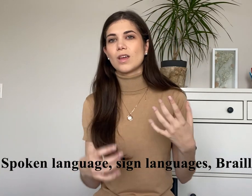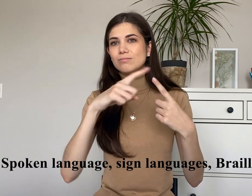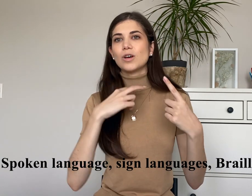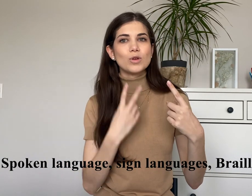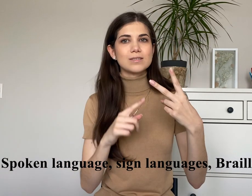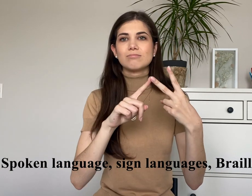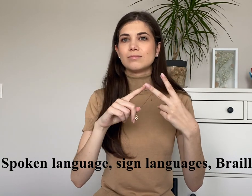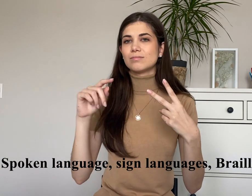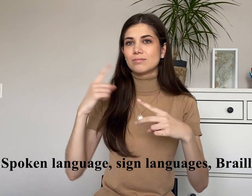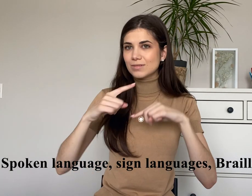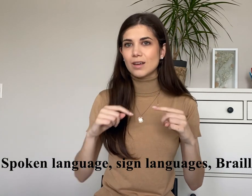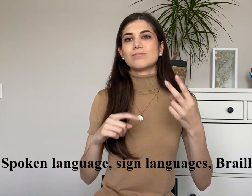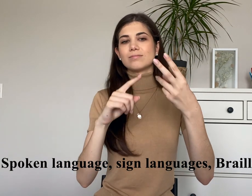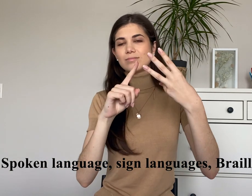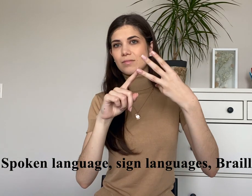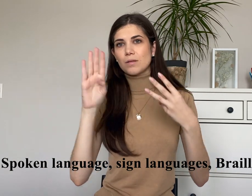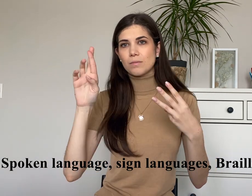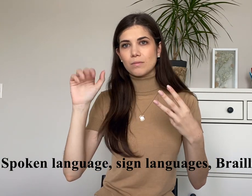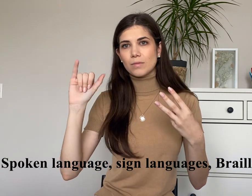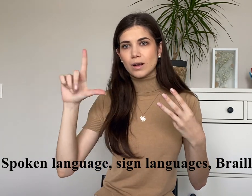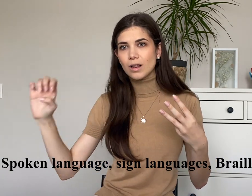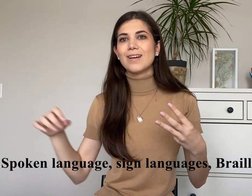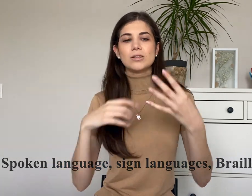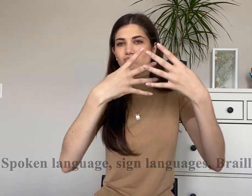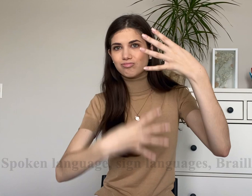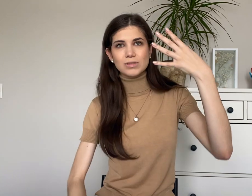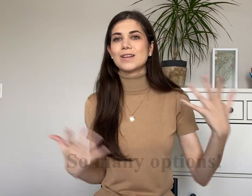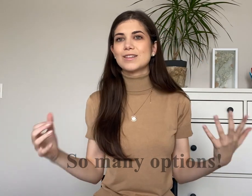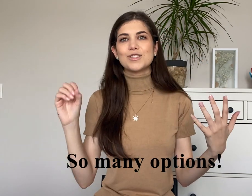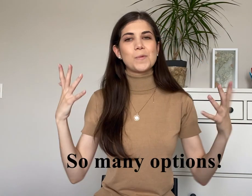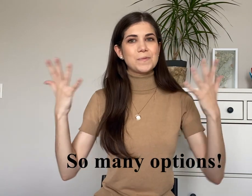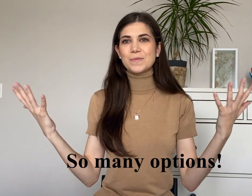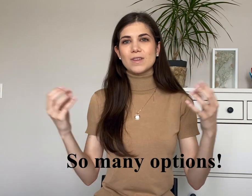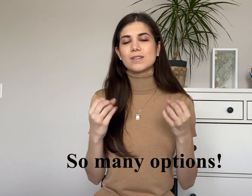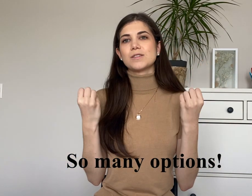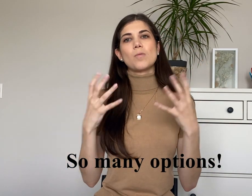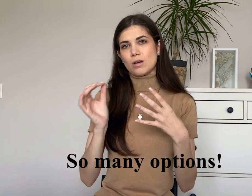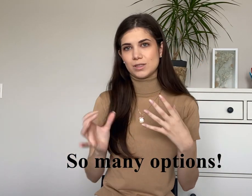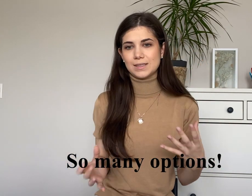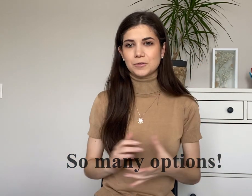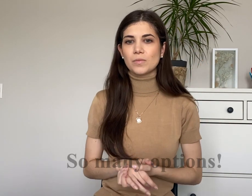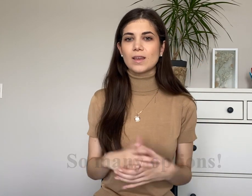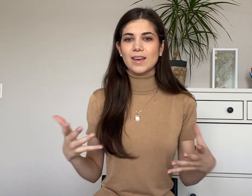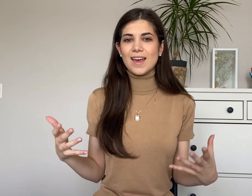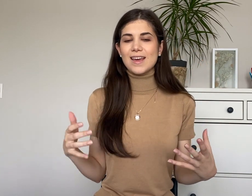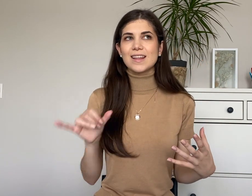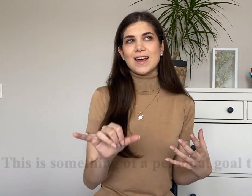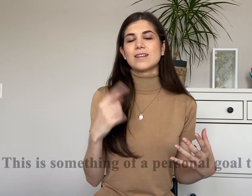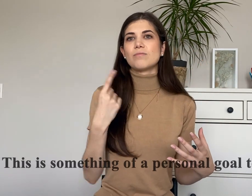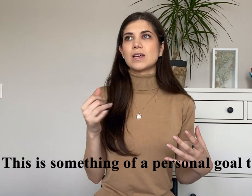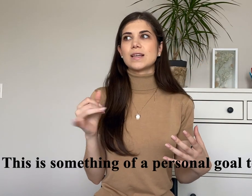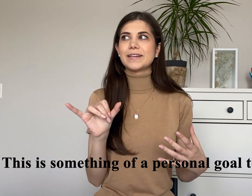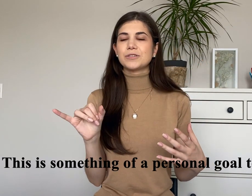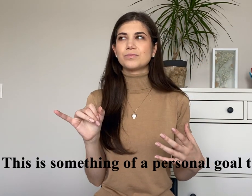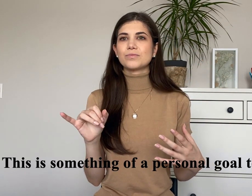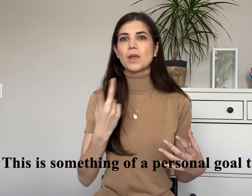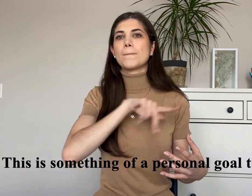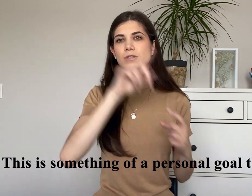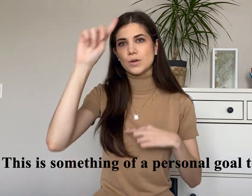language, sign languages, braille, etc. So many options. This is something of a personal goal